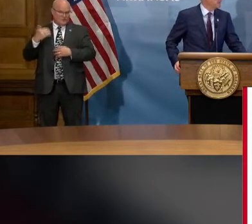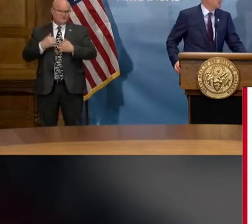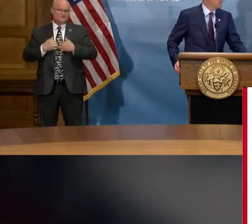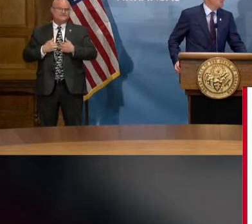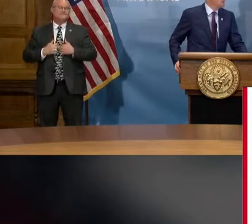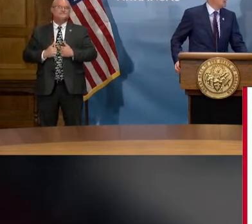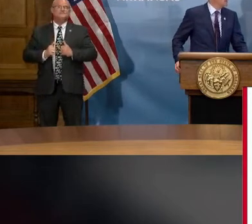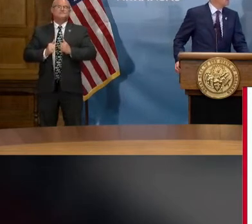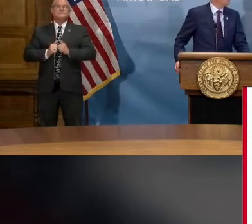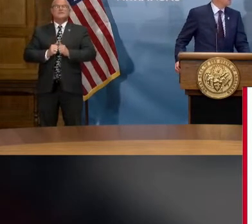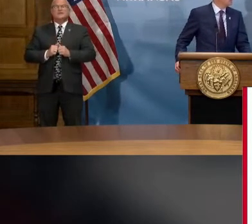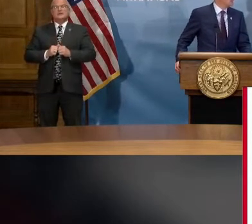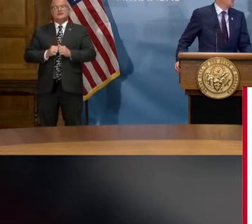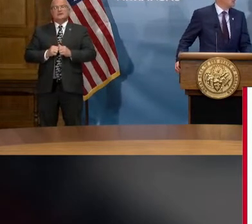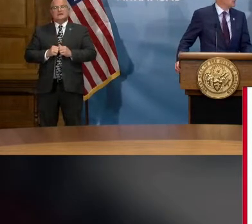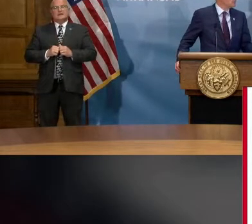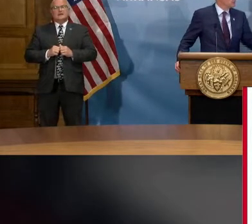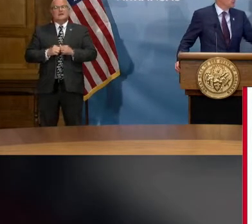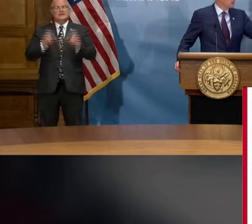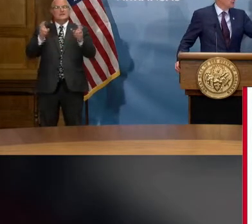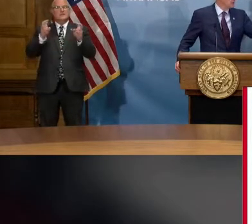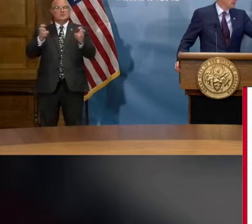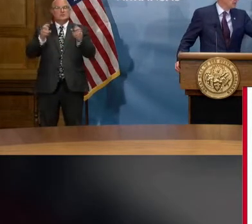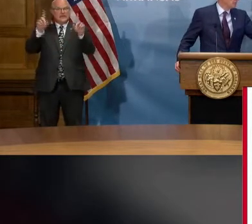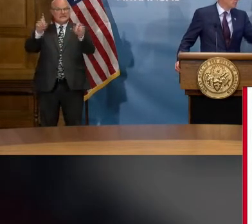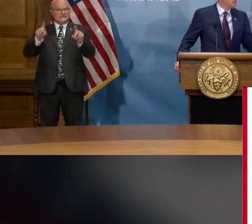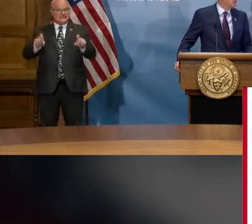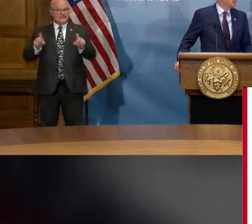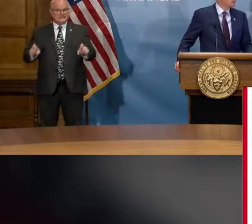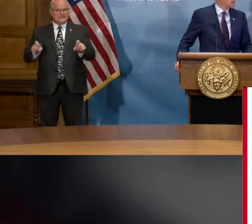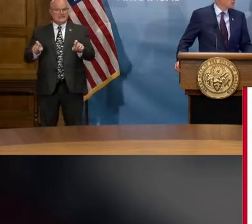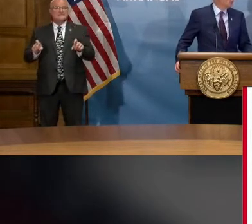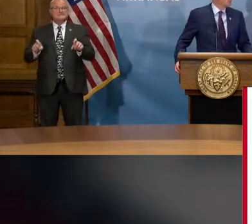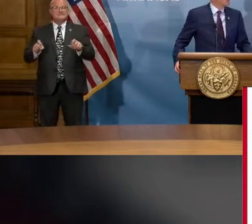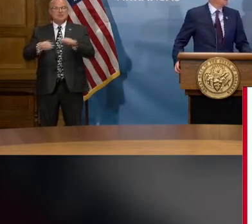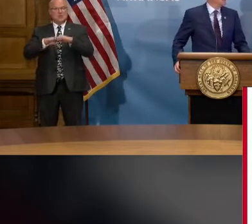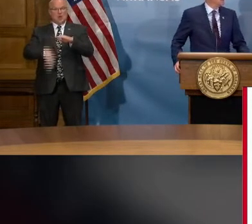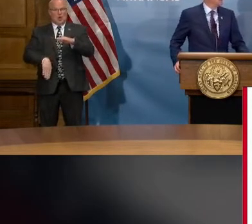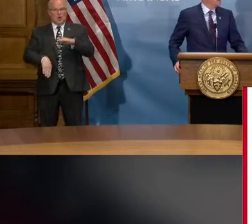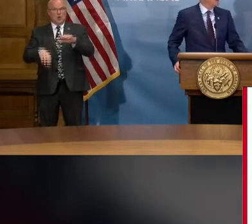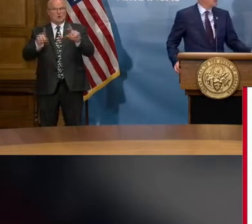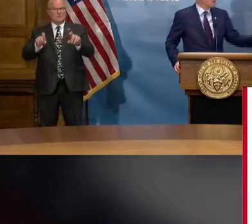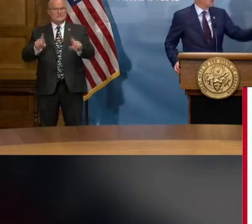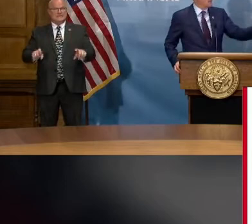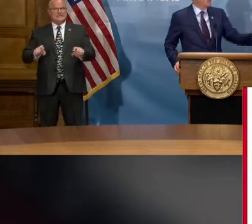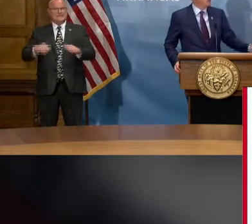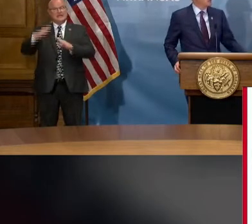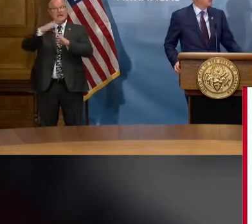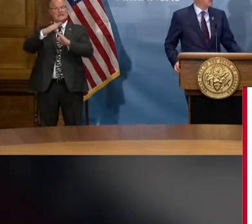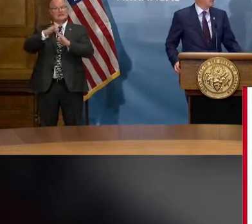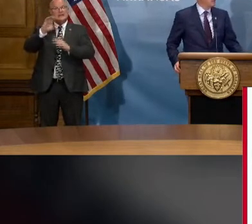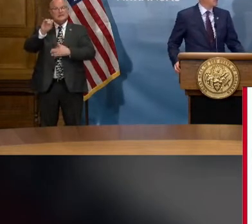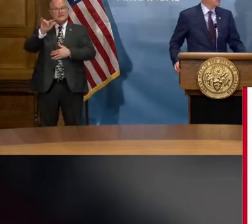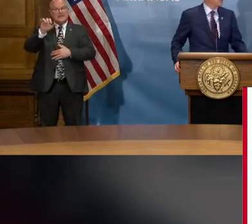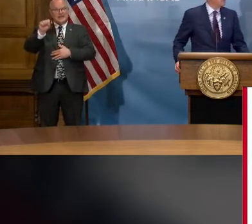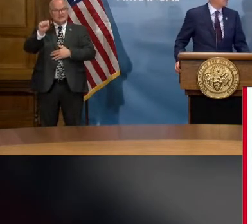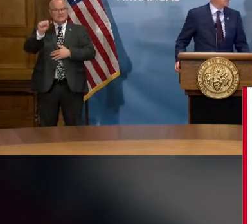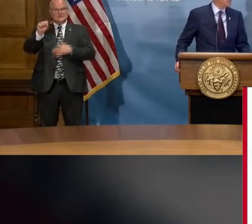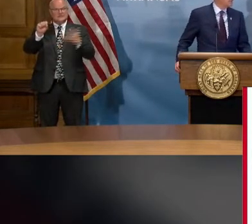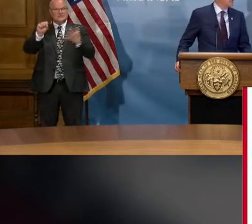be. In terms of our testing, remains low. Our top counties are